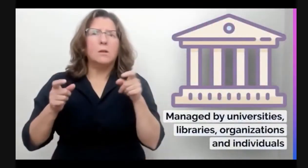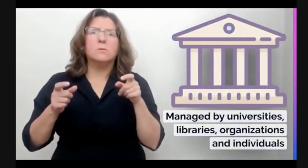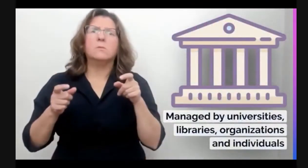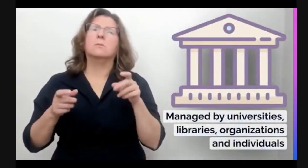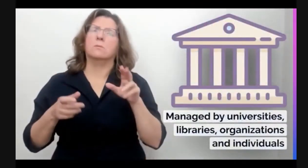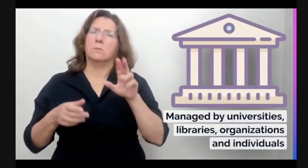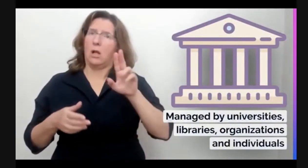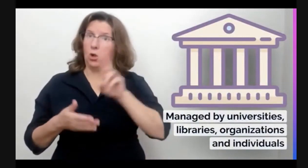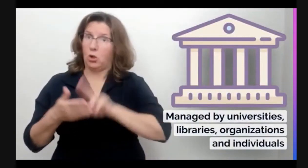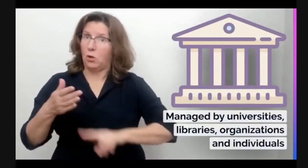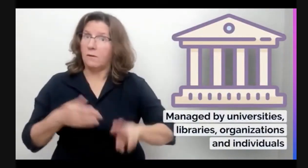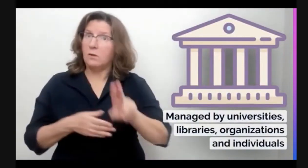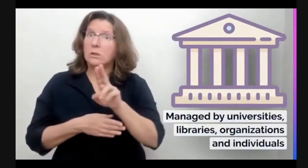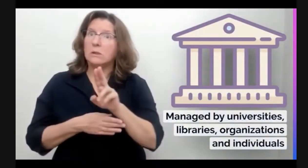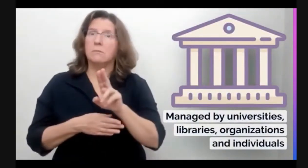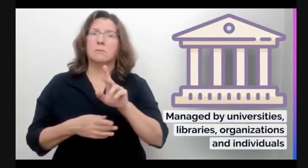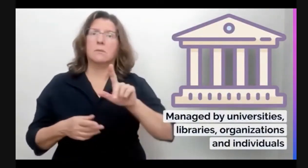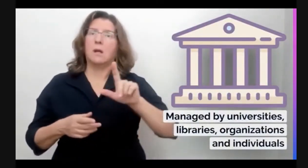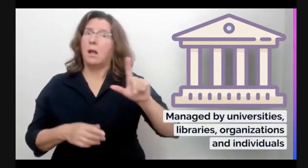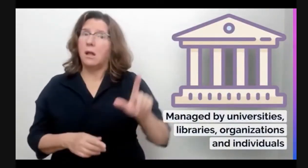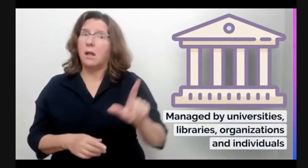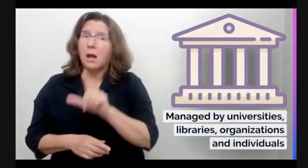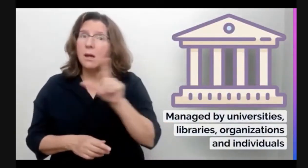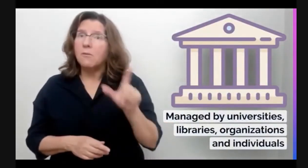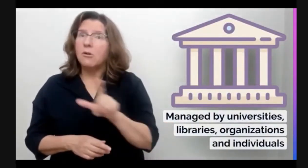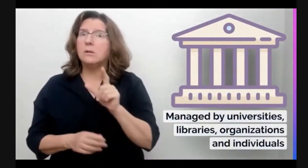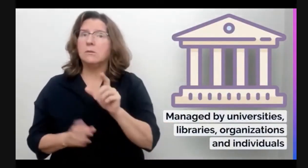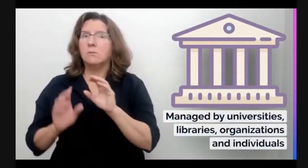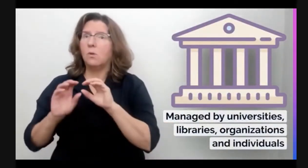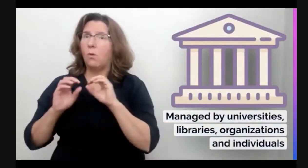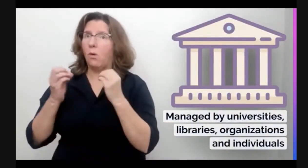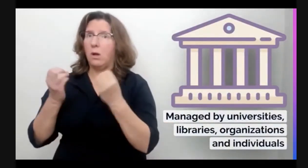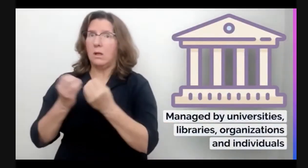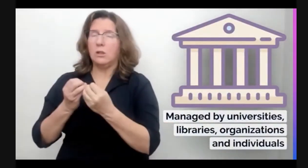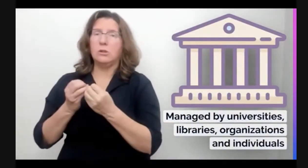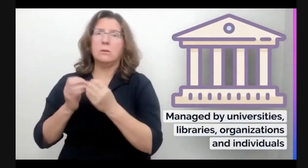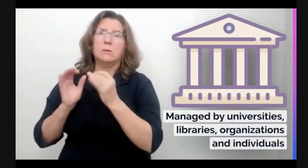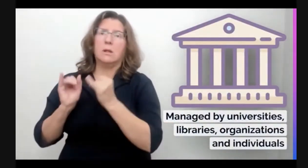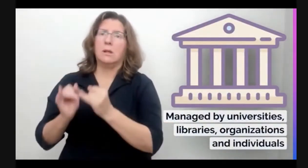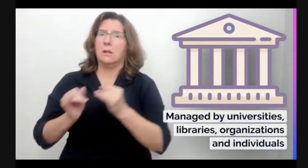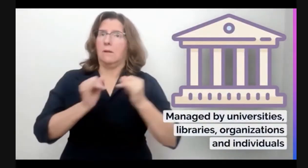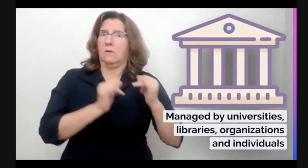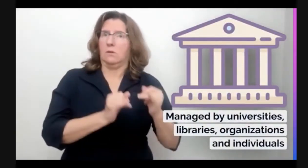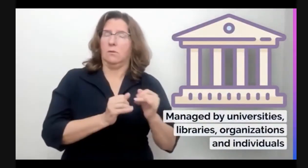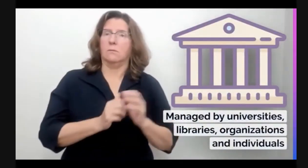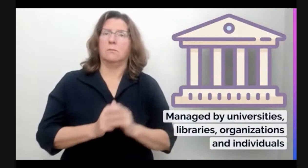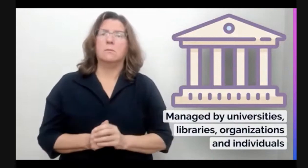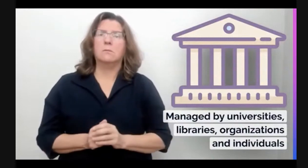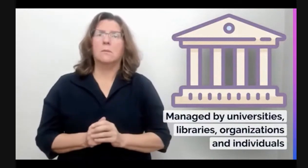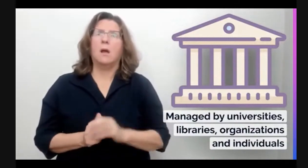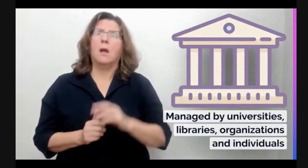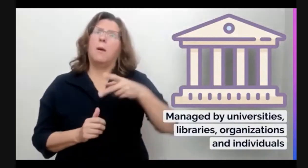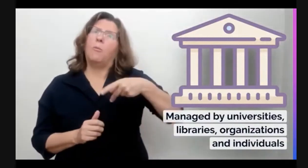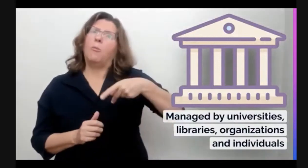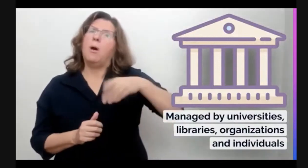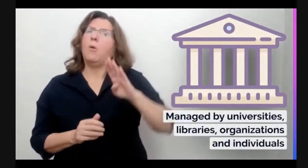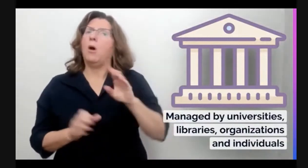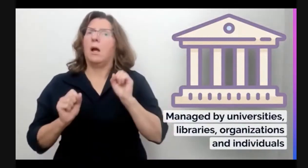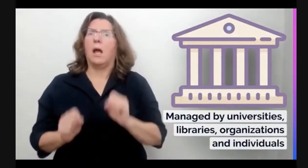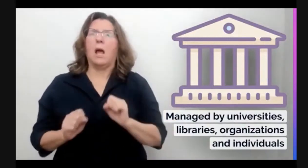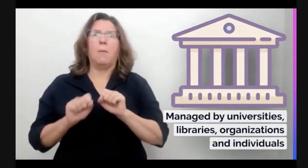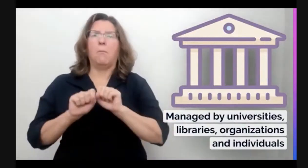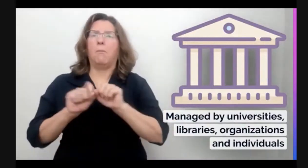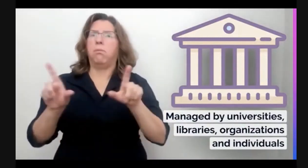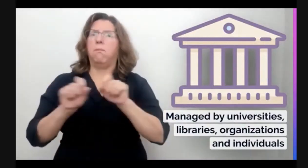PressBooks is managed by universities, libraries, organizations, and individuals.